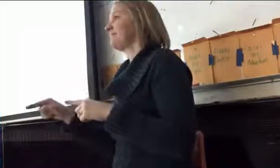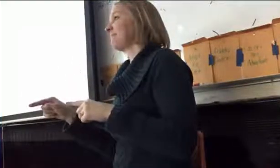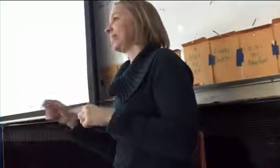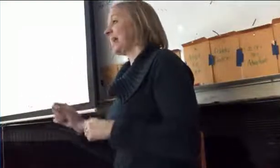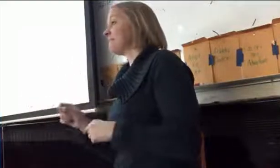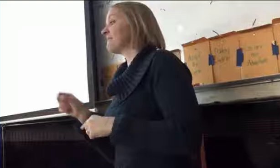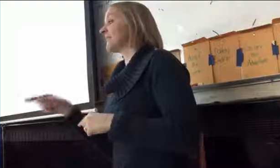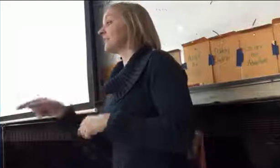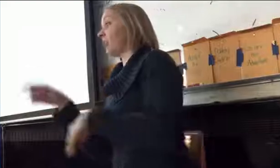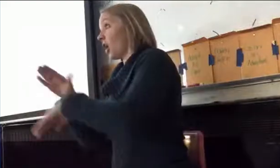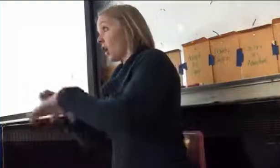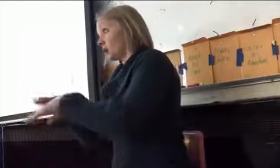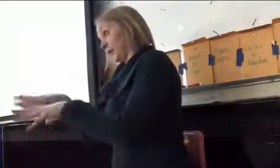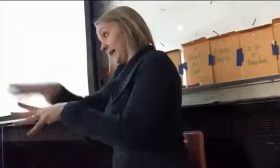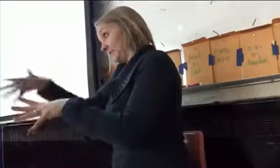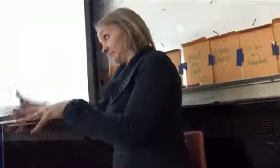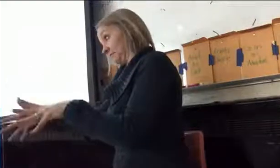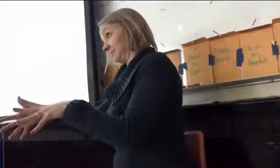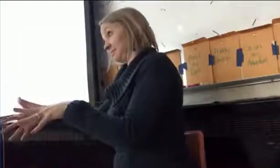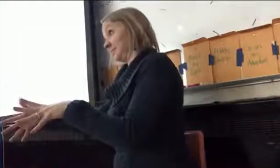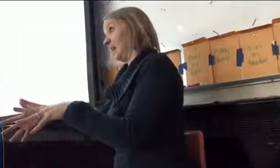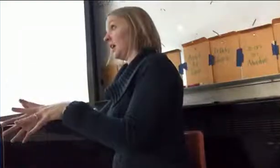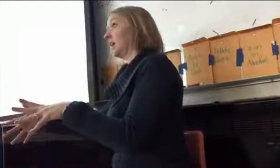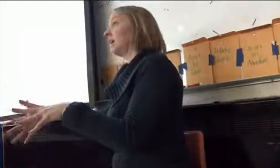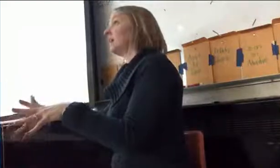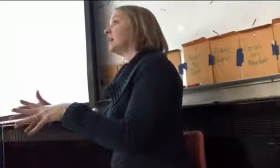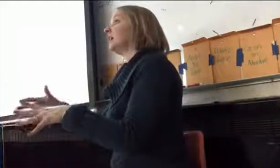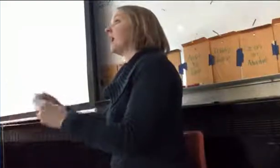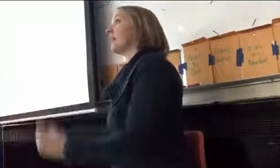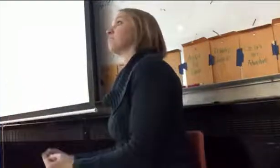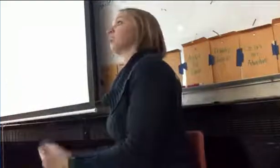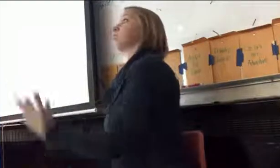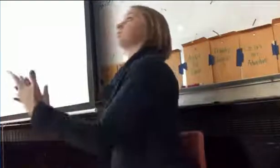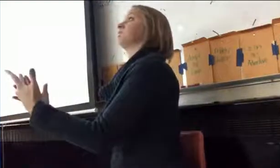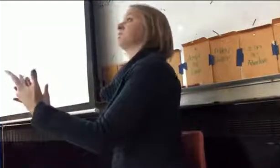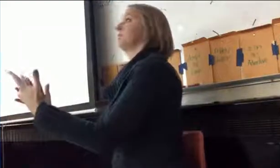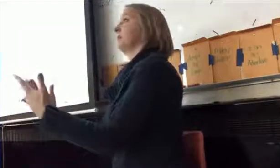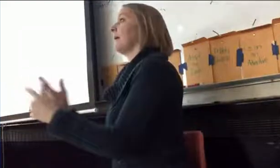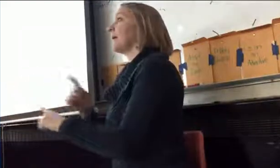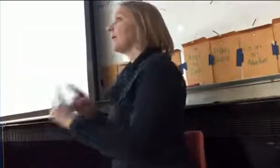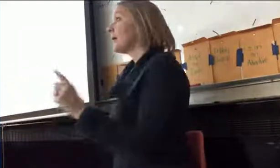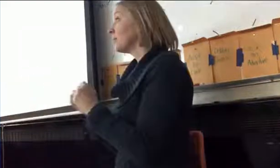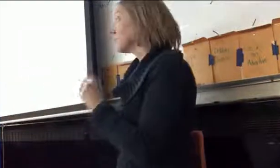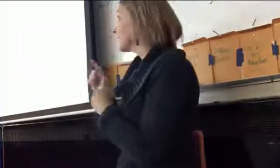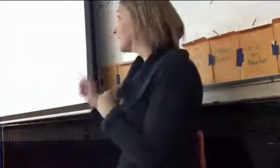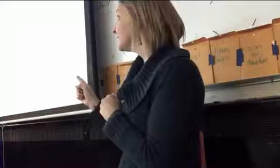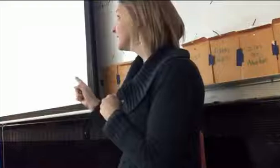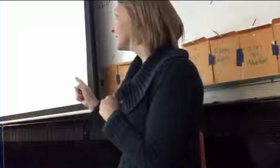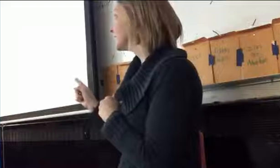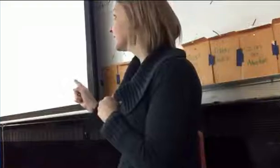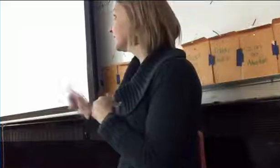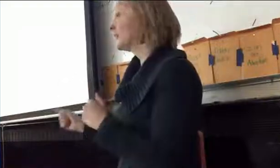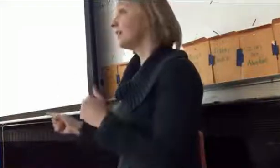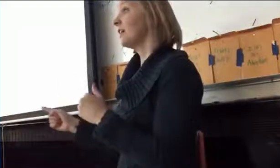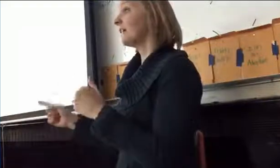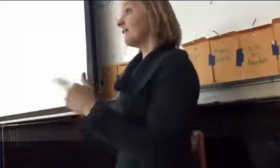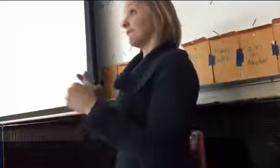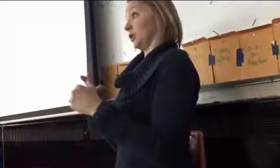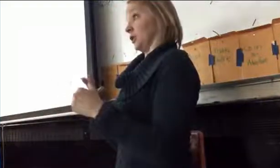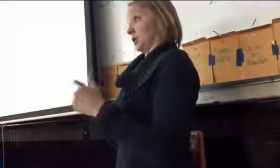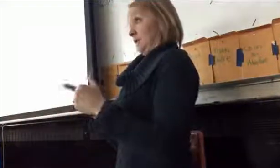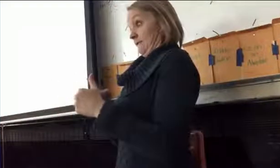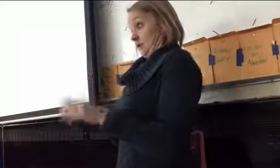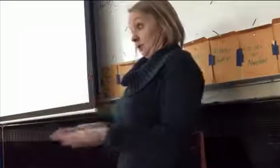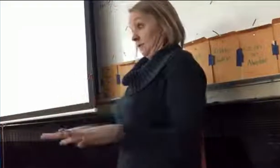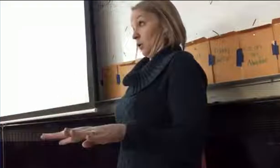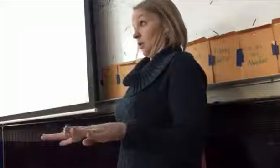onto this right here, and it's not going to burst into flames. Now, the thing is about this is that the first floor where the fire